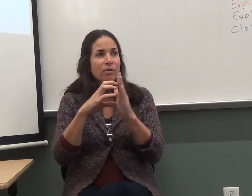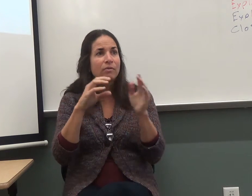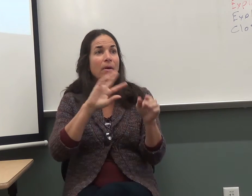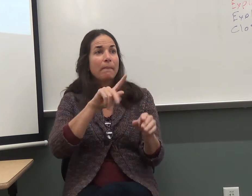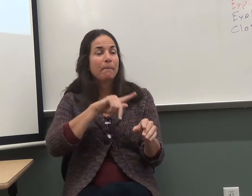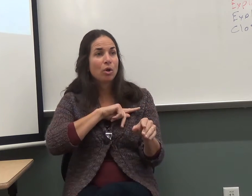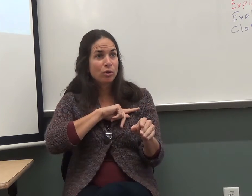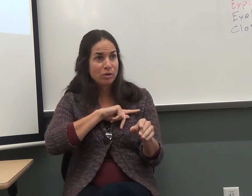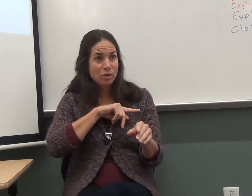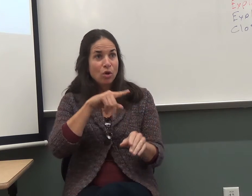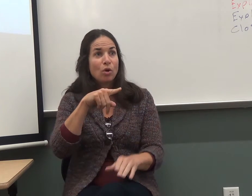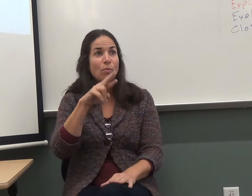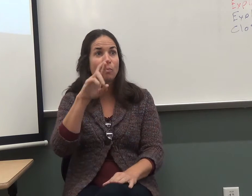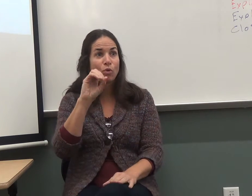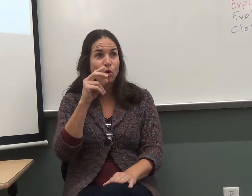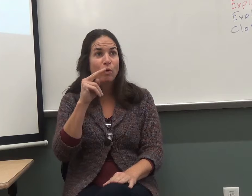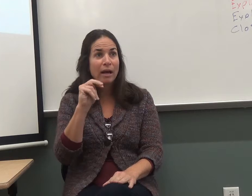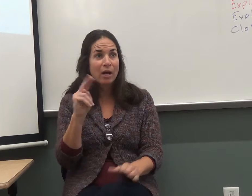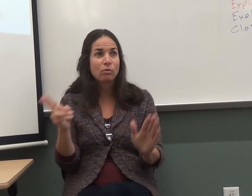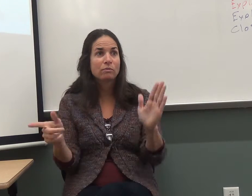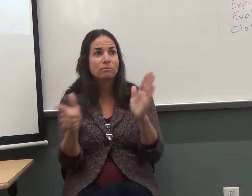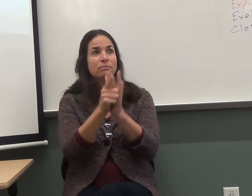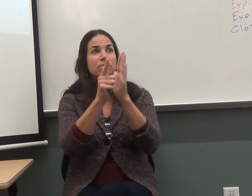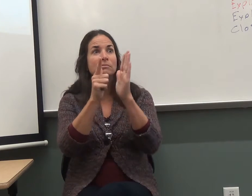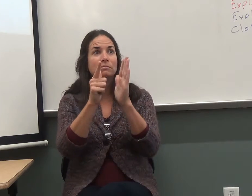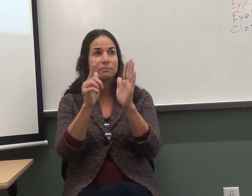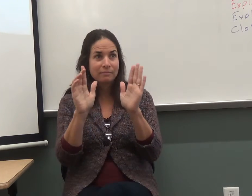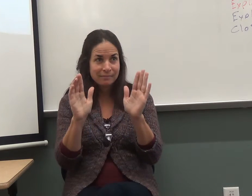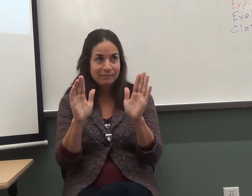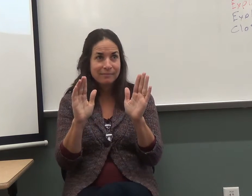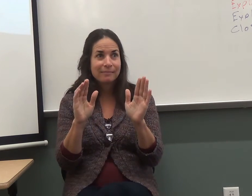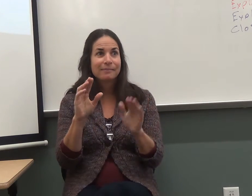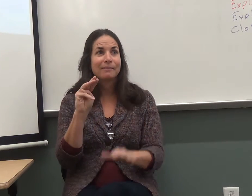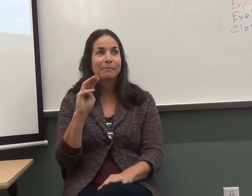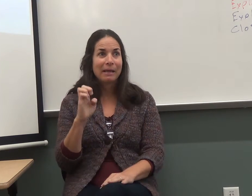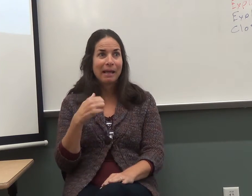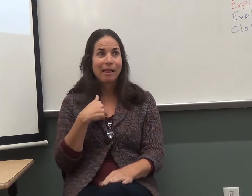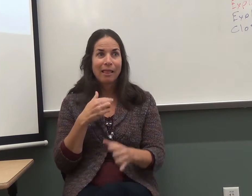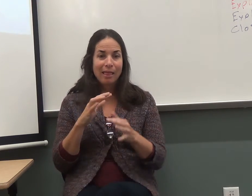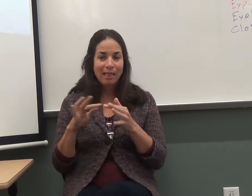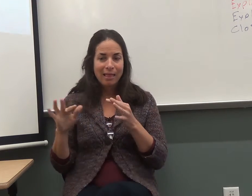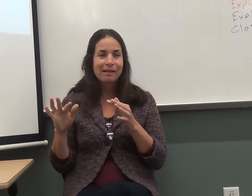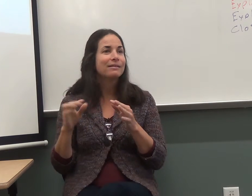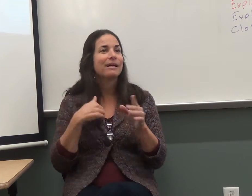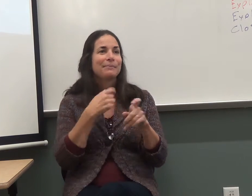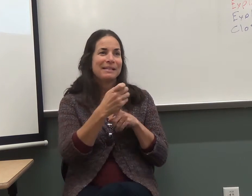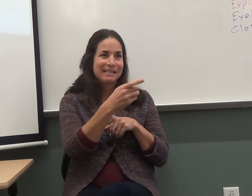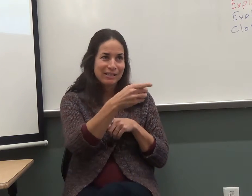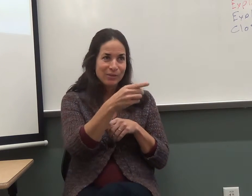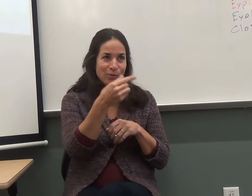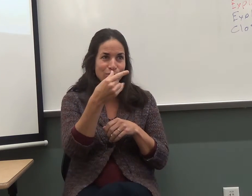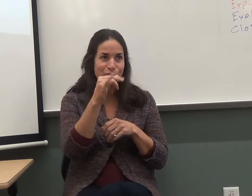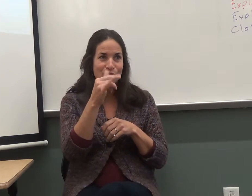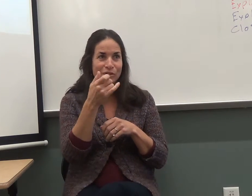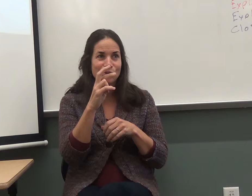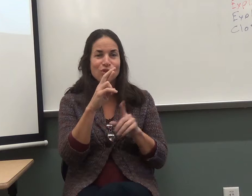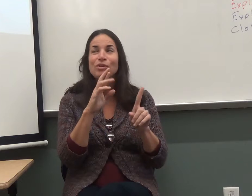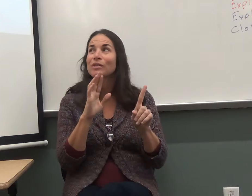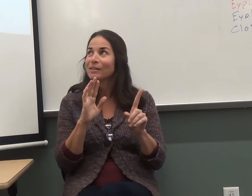Personal. That's it! Nice, that girl. Okay, personal pronouns. Just teasing you. Personal pronouns. Okay, then we're going